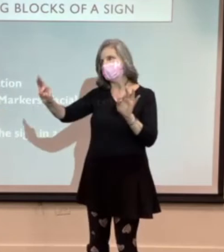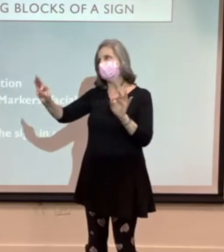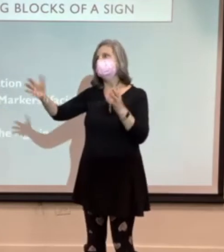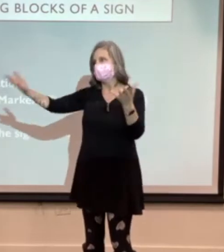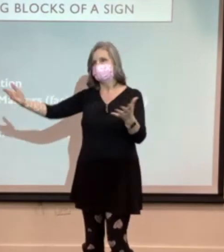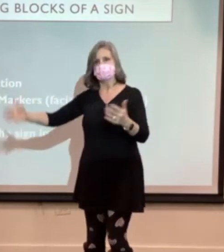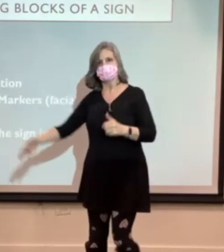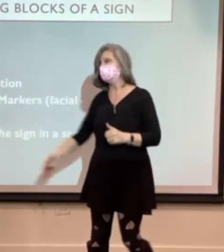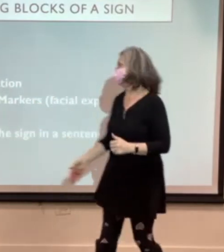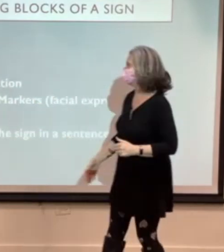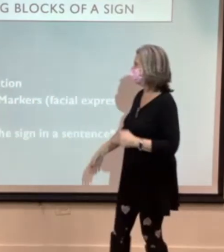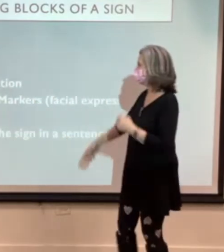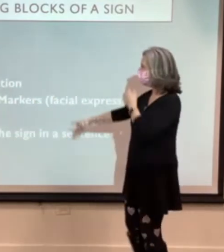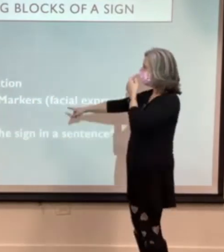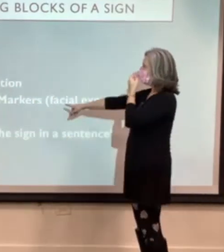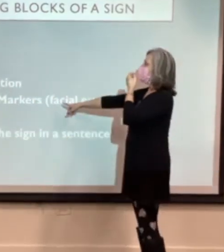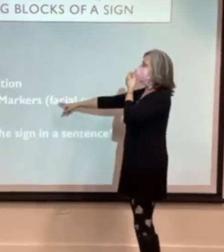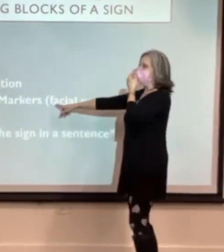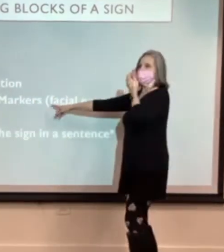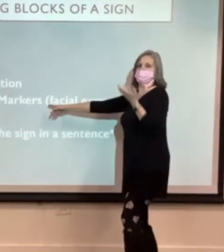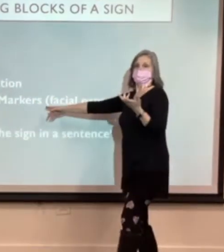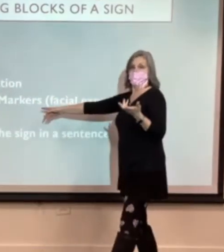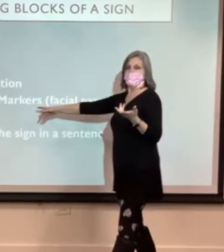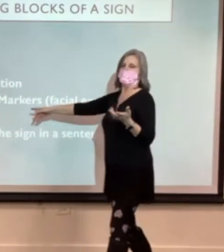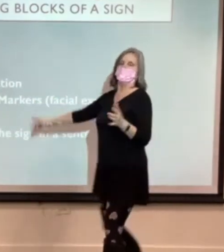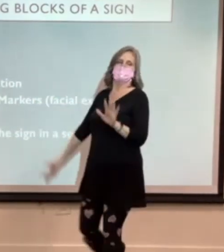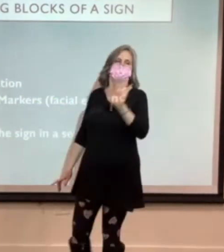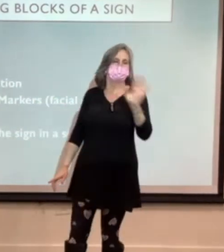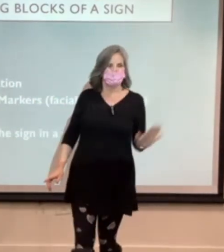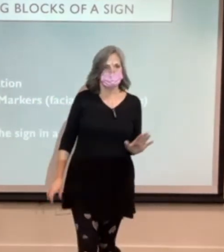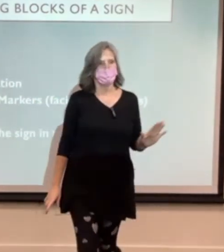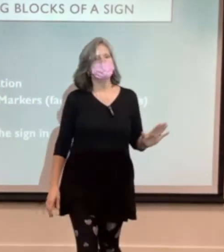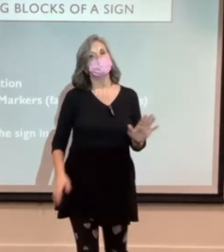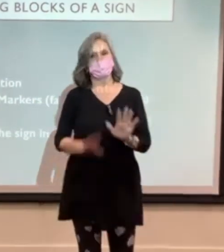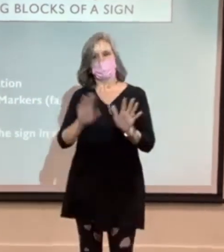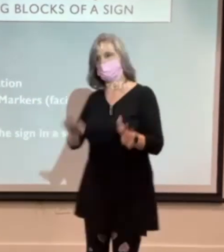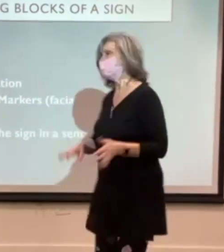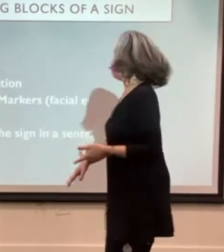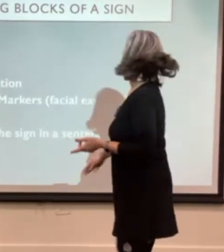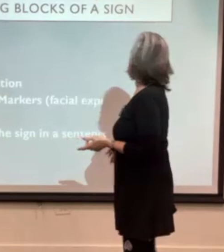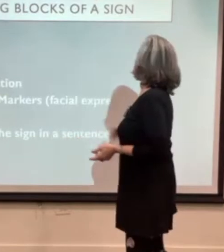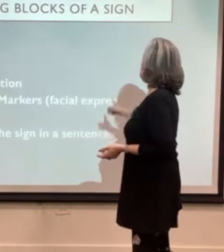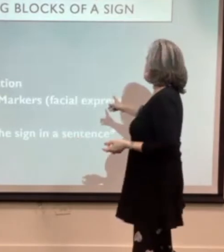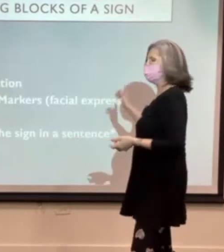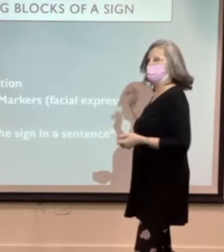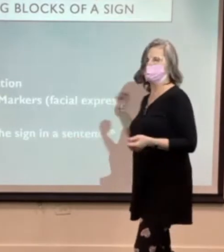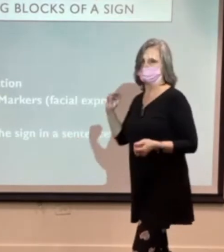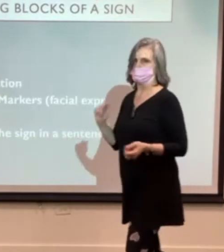similar, but obviously different modes. Non-manual markers, there are lots of them. The most common one is facial